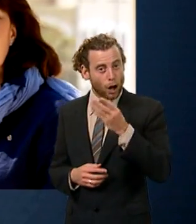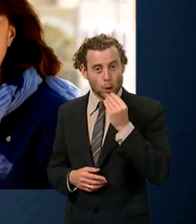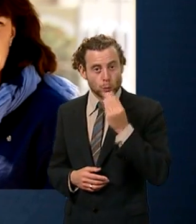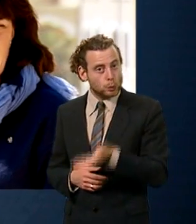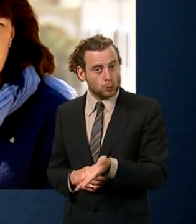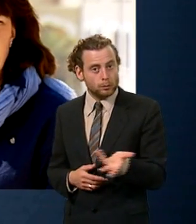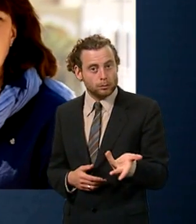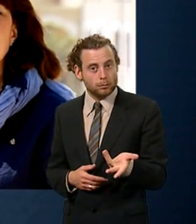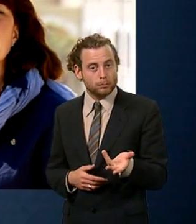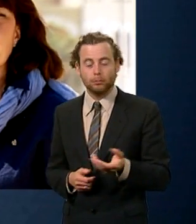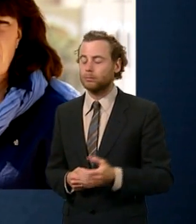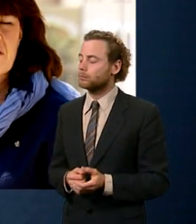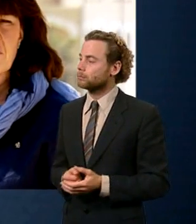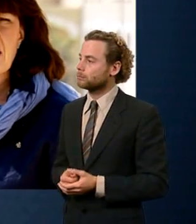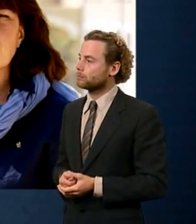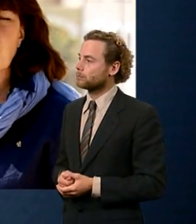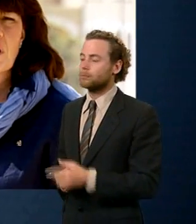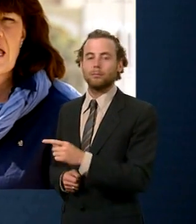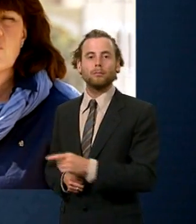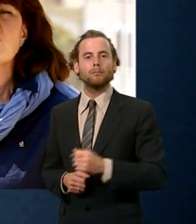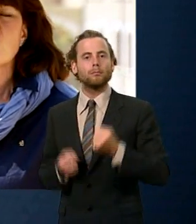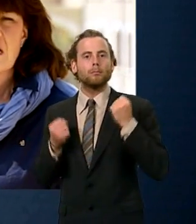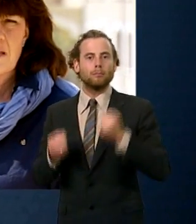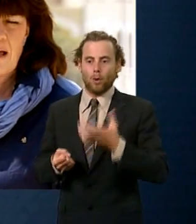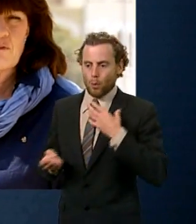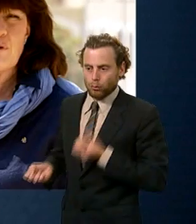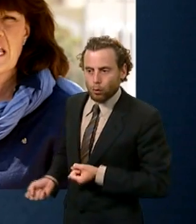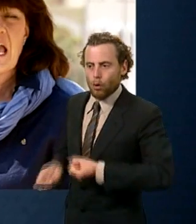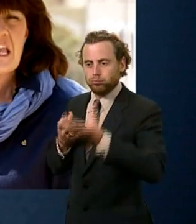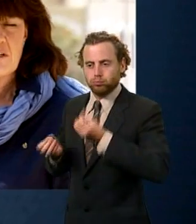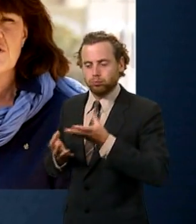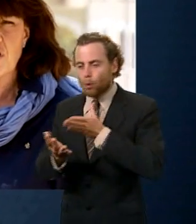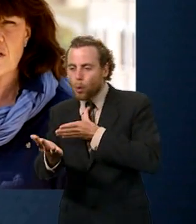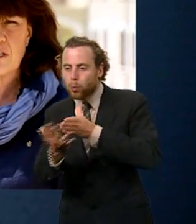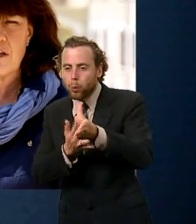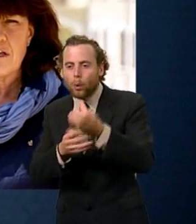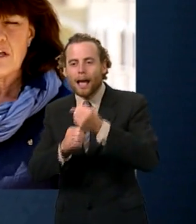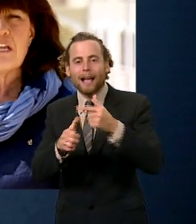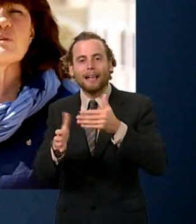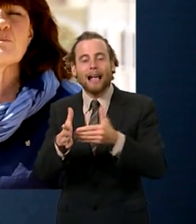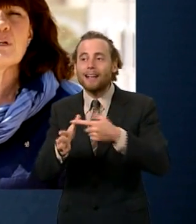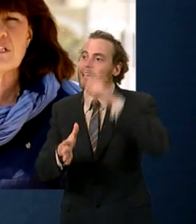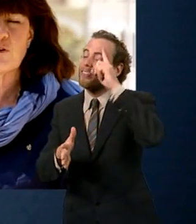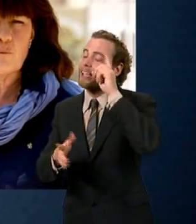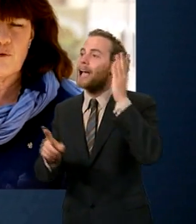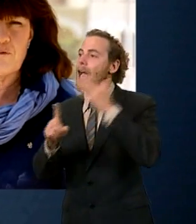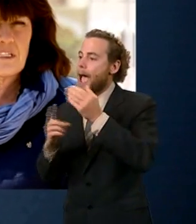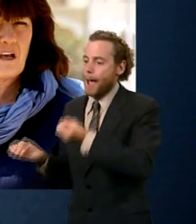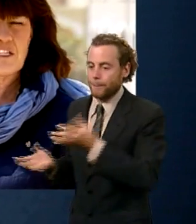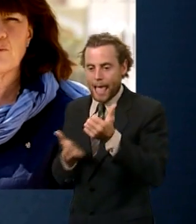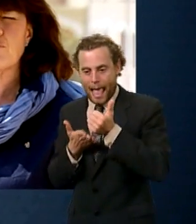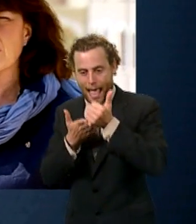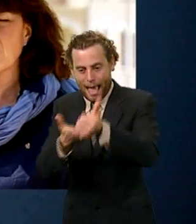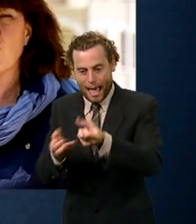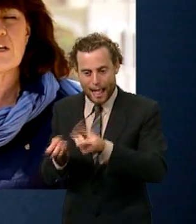At the end of the day, the bid to break the naval blockade wasn't really about bringing aid to Gaza. It was a political move